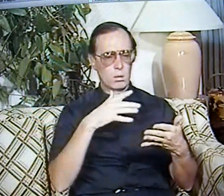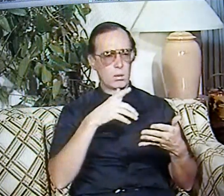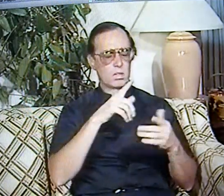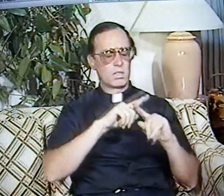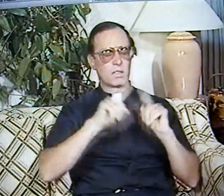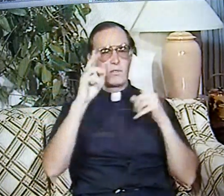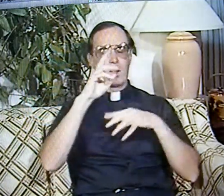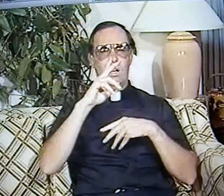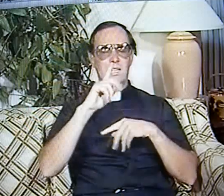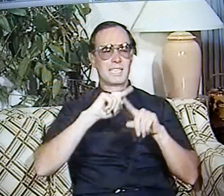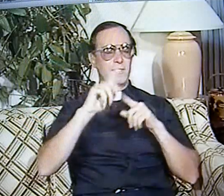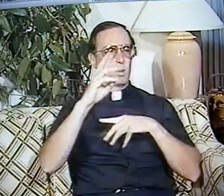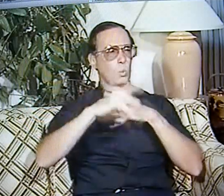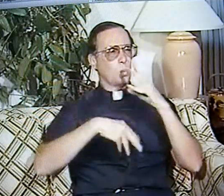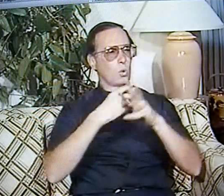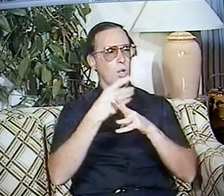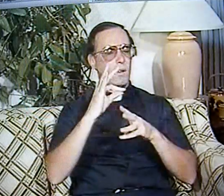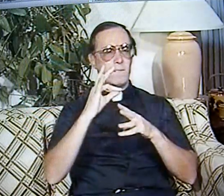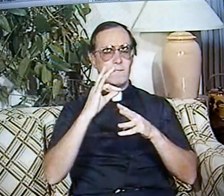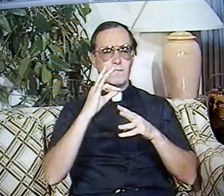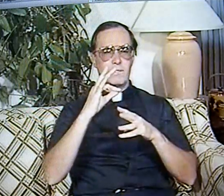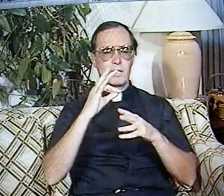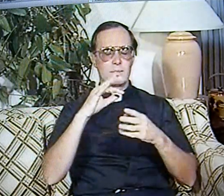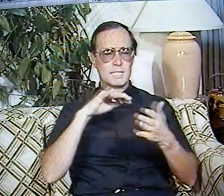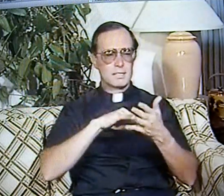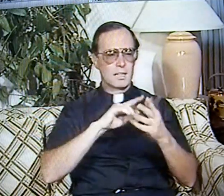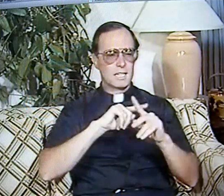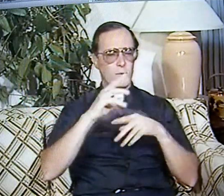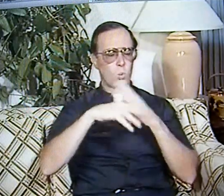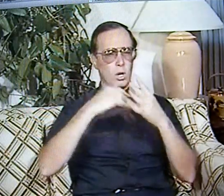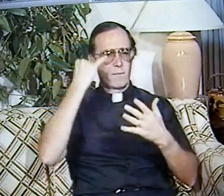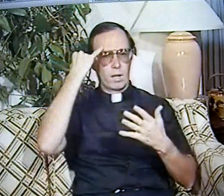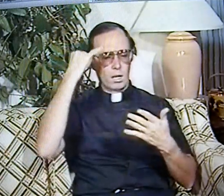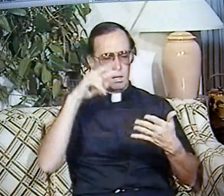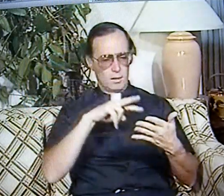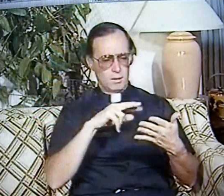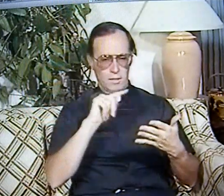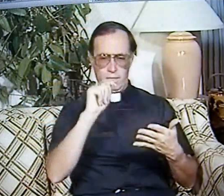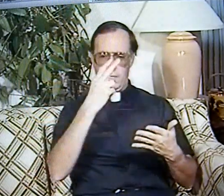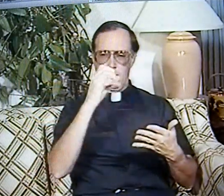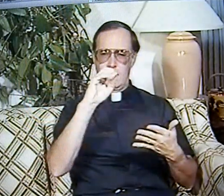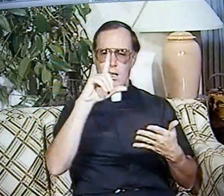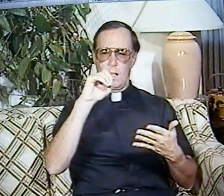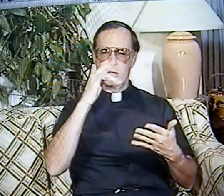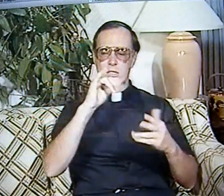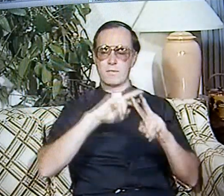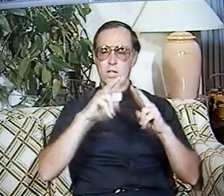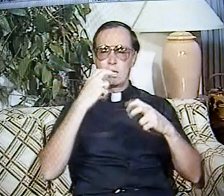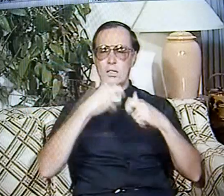I had studied, but I didn't understand what the problem was until I realized that this was going to be a different world.